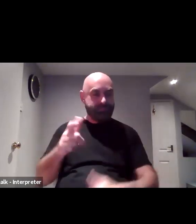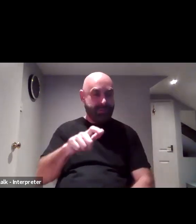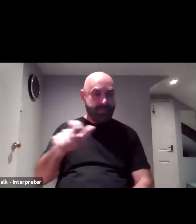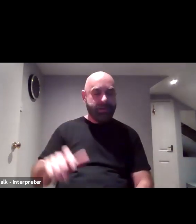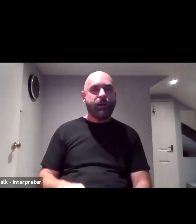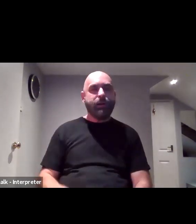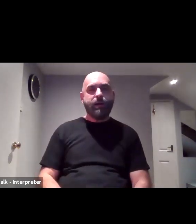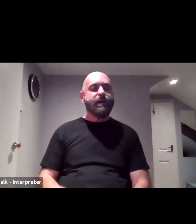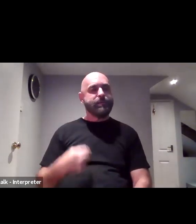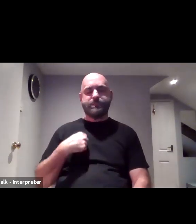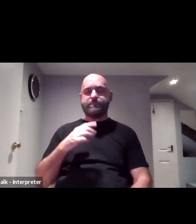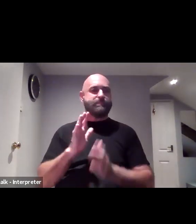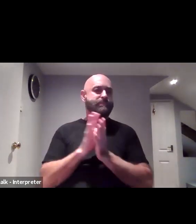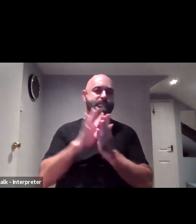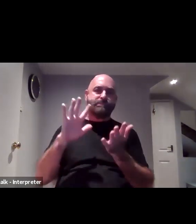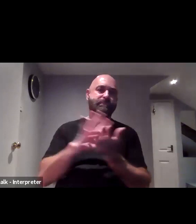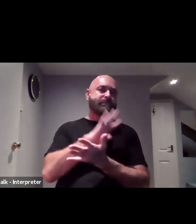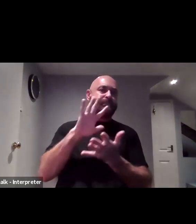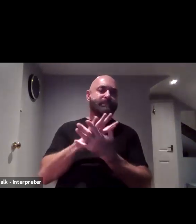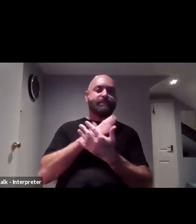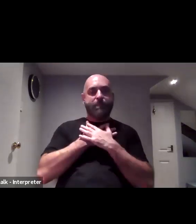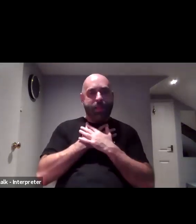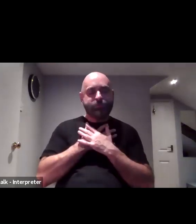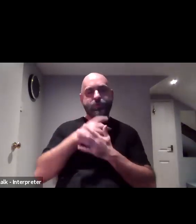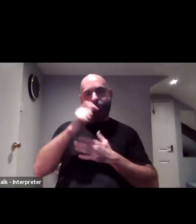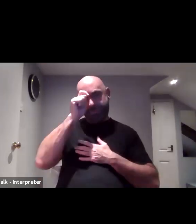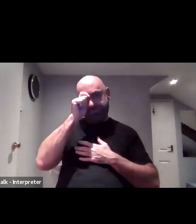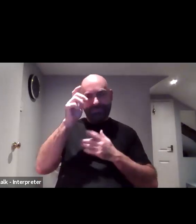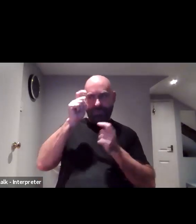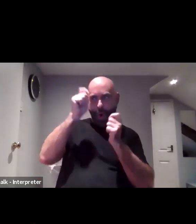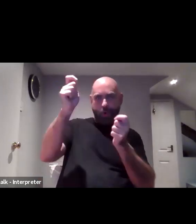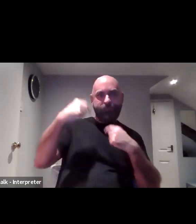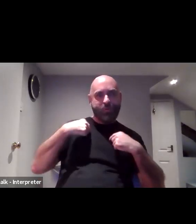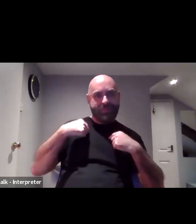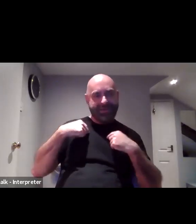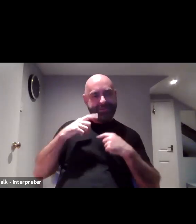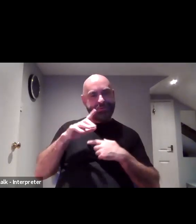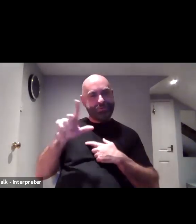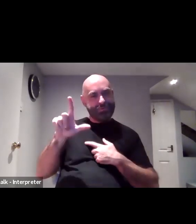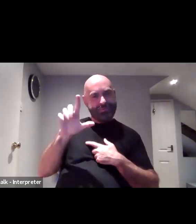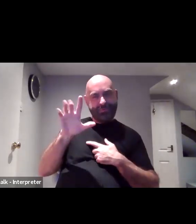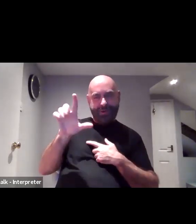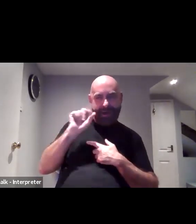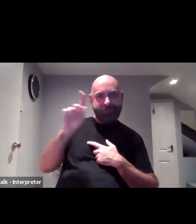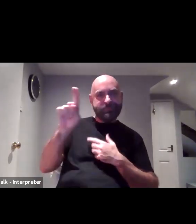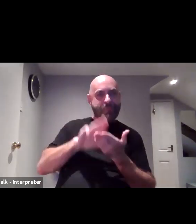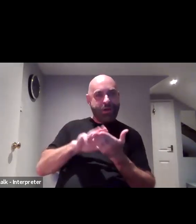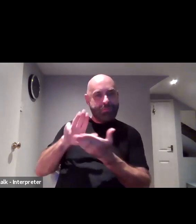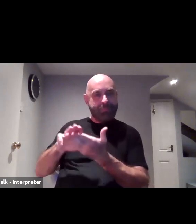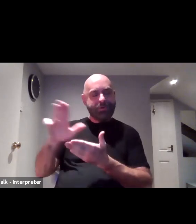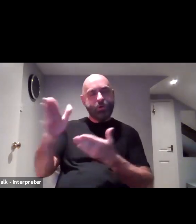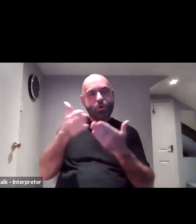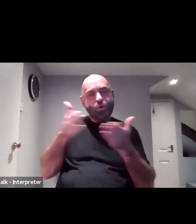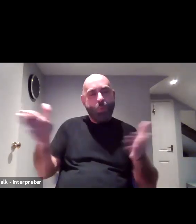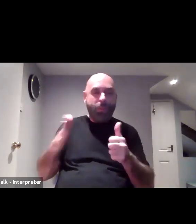It is a great pleasure and real honor for me to invite Sir Michael Marmot to open